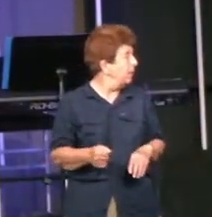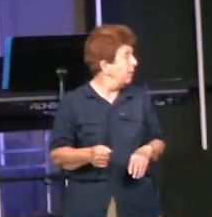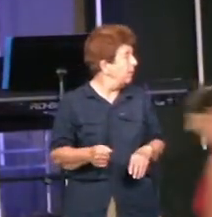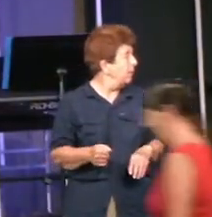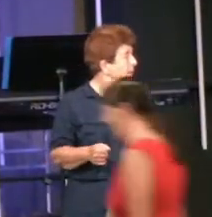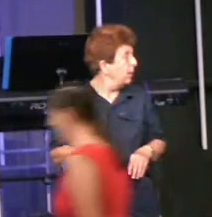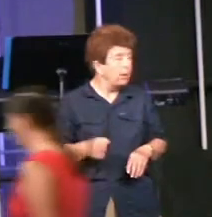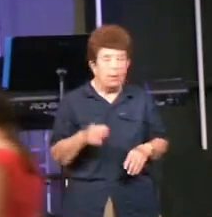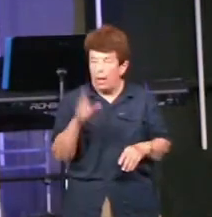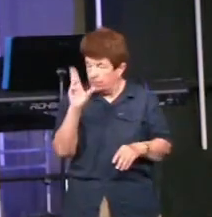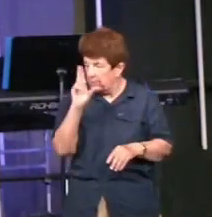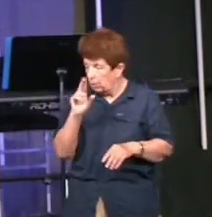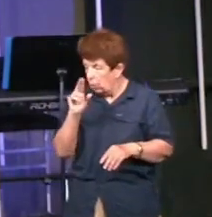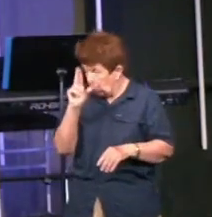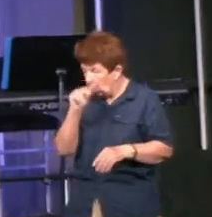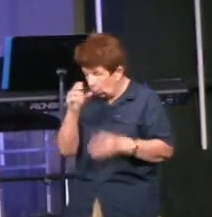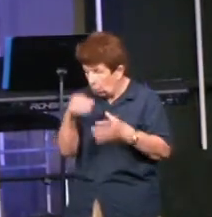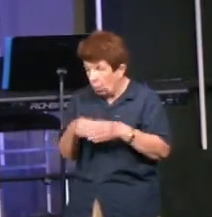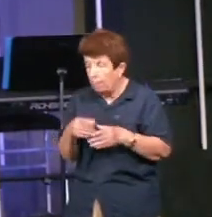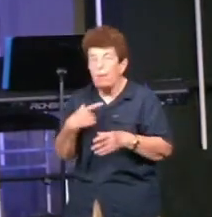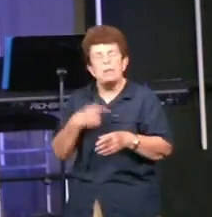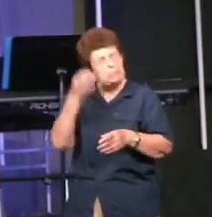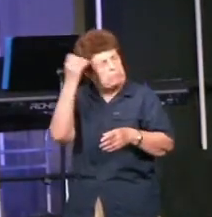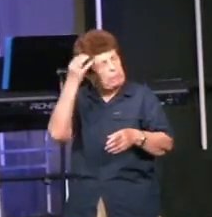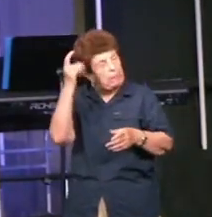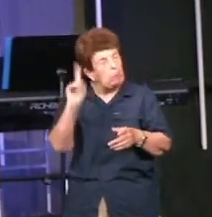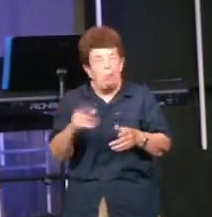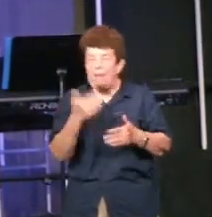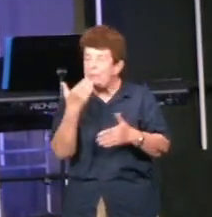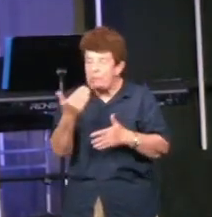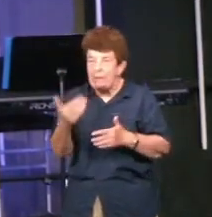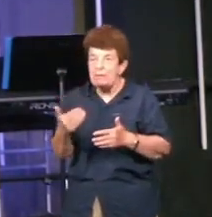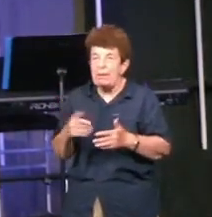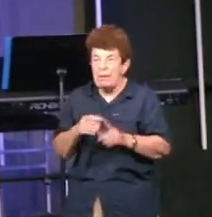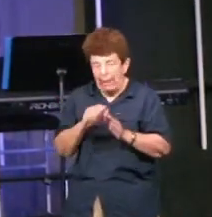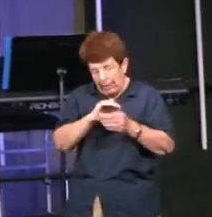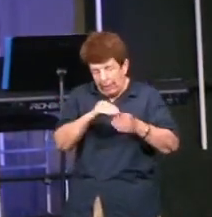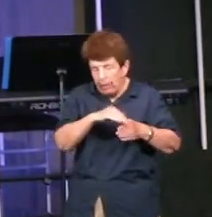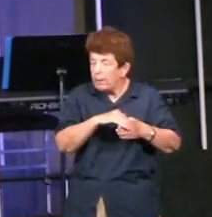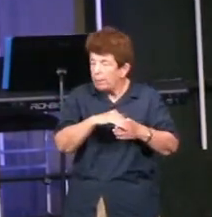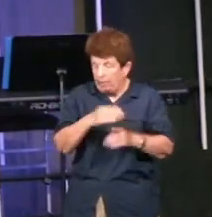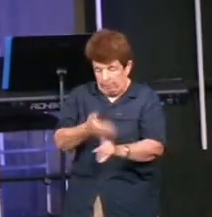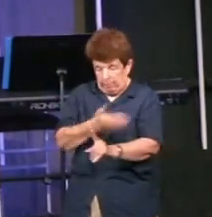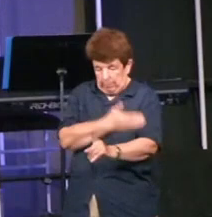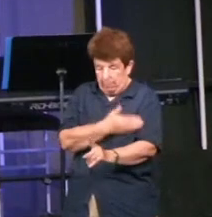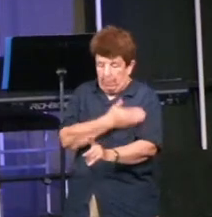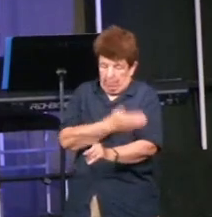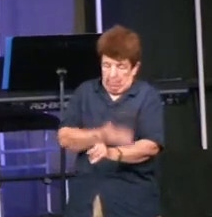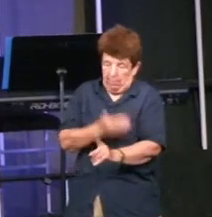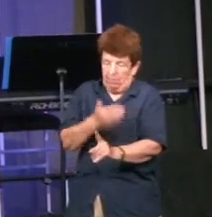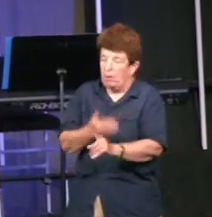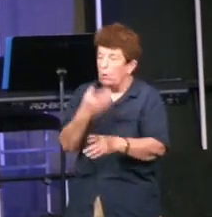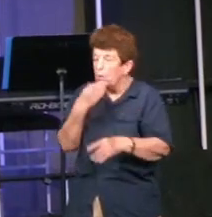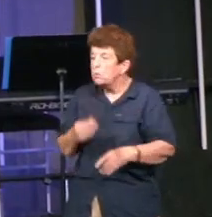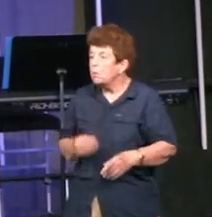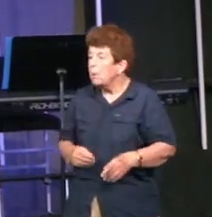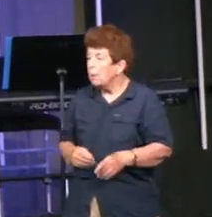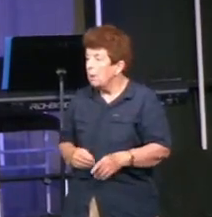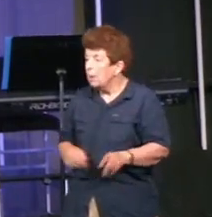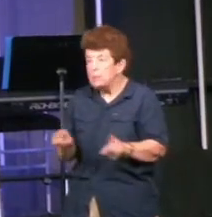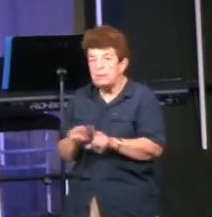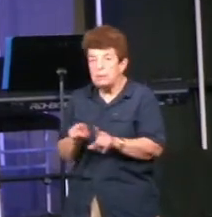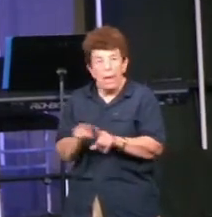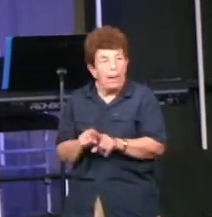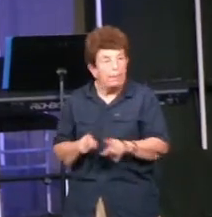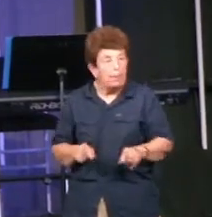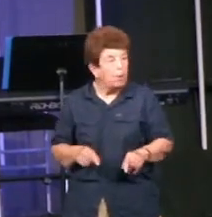or youth group, because as we were thinking through what to preach on in the lead up to Christmas, we landed on the same topic that we've